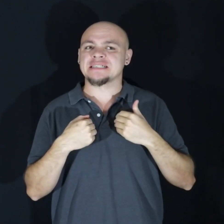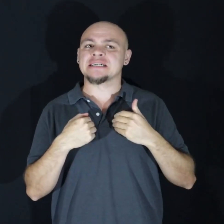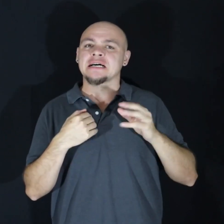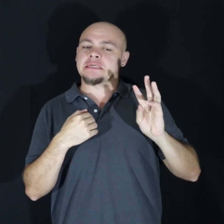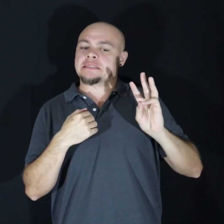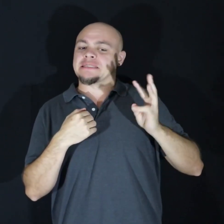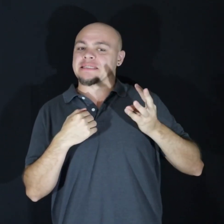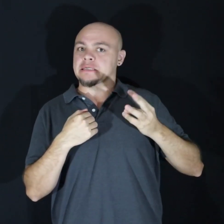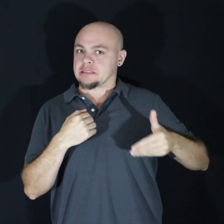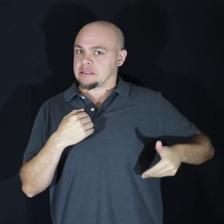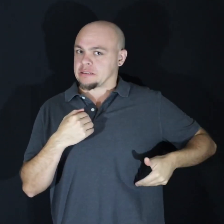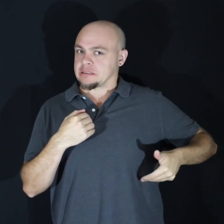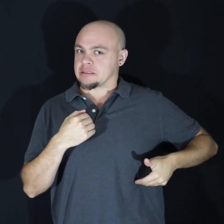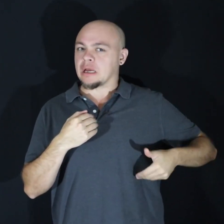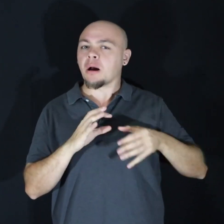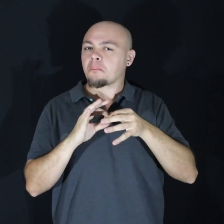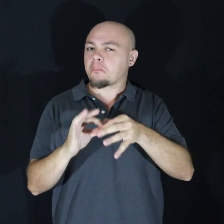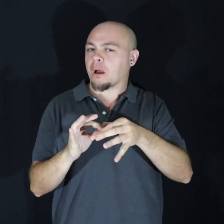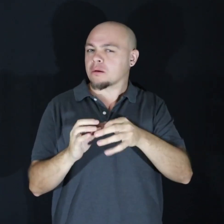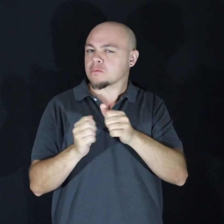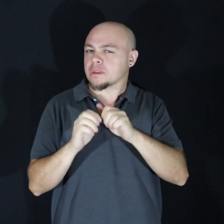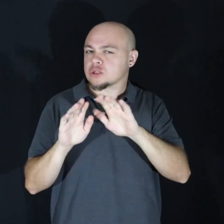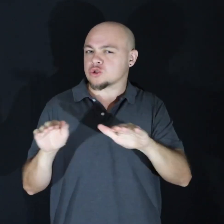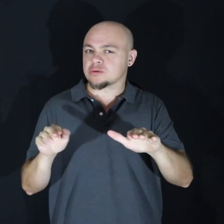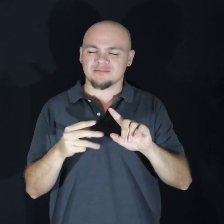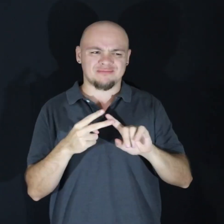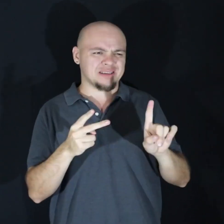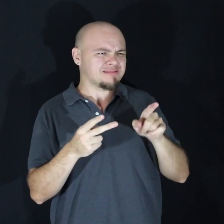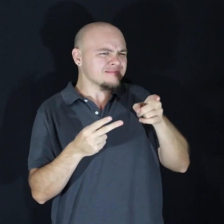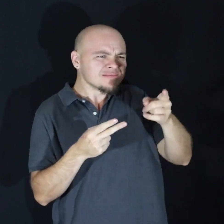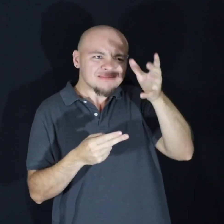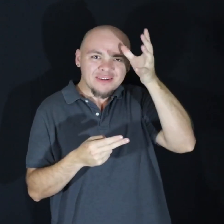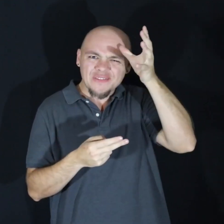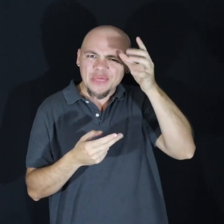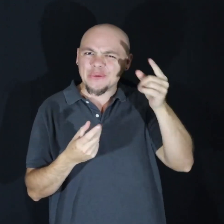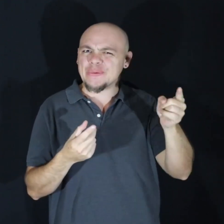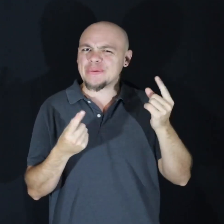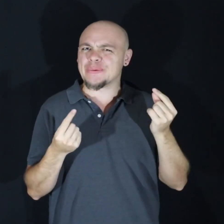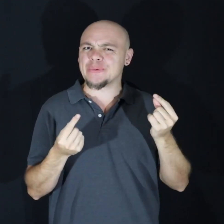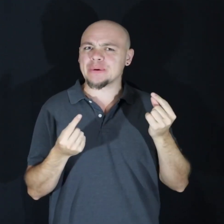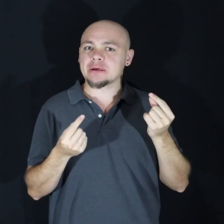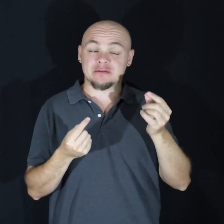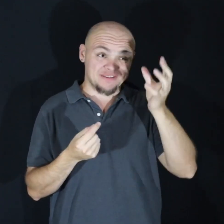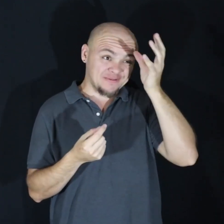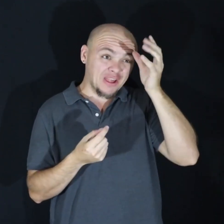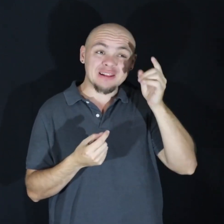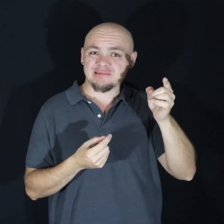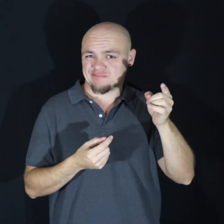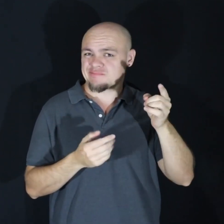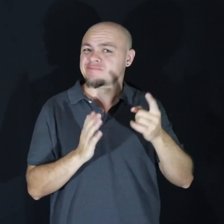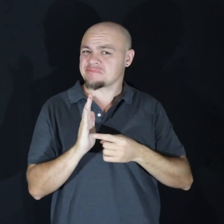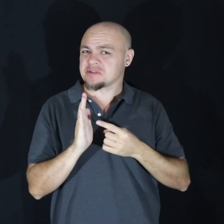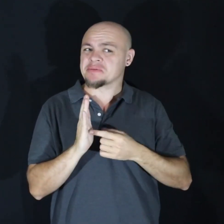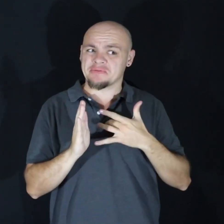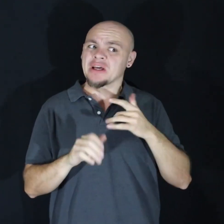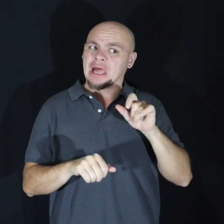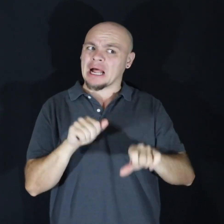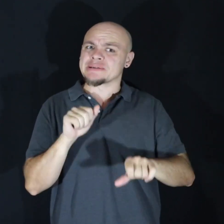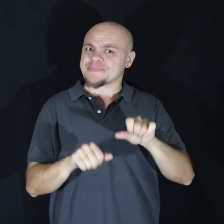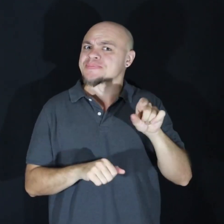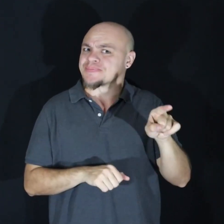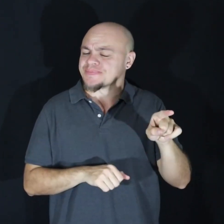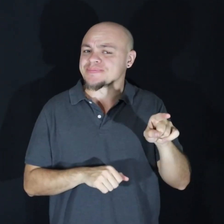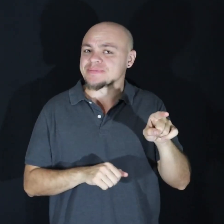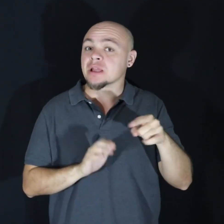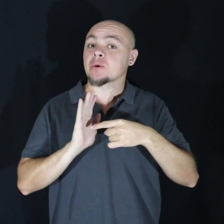an unspoken bond to our children. But what about fathers? Even fathers feel insecure about this reality.